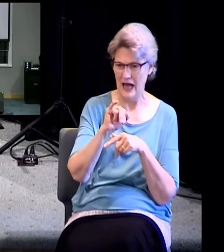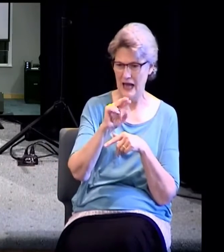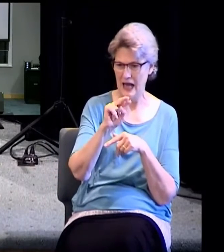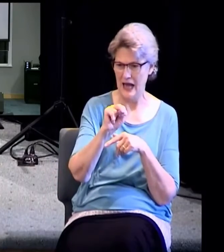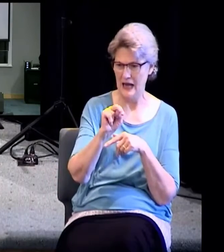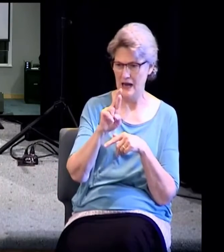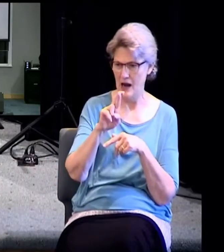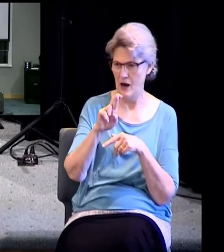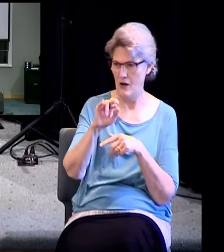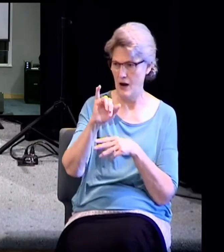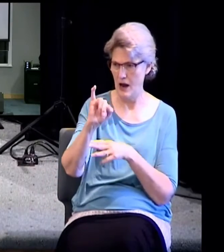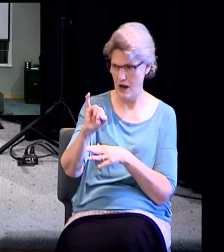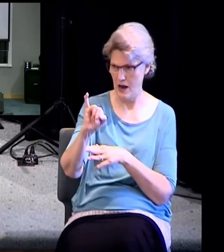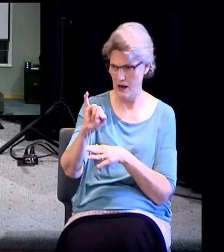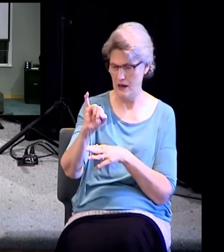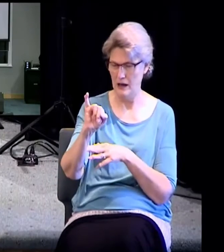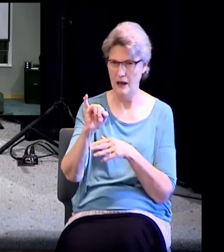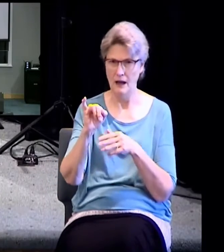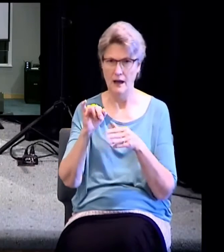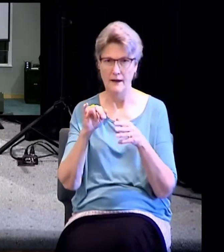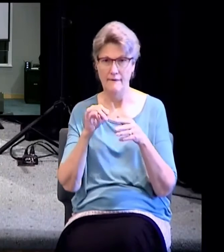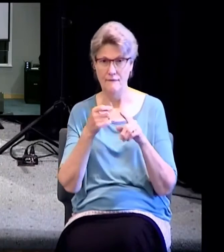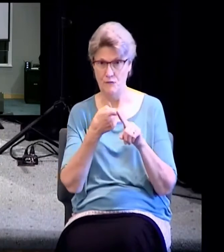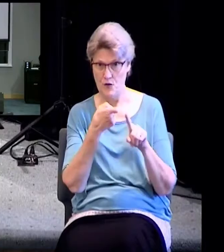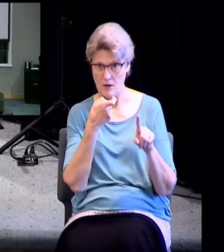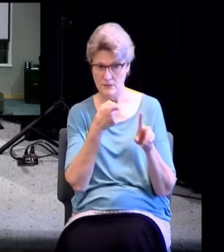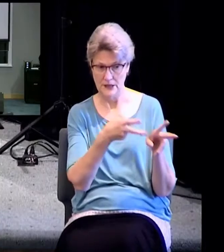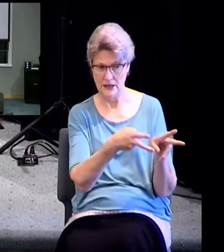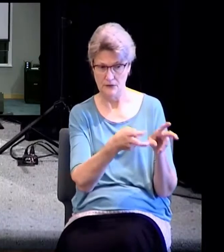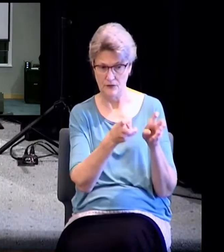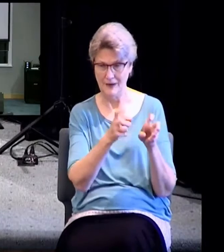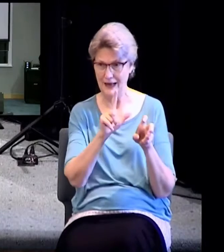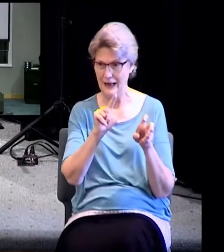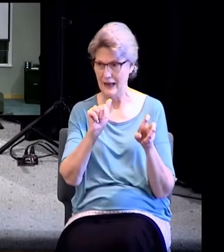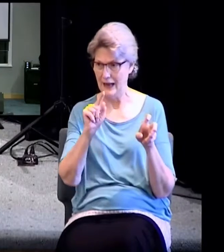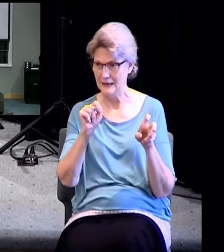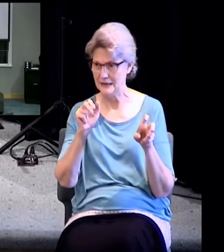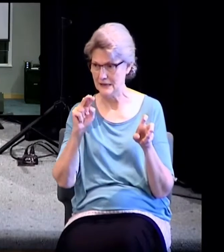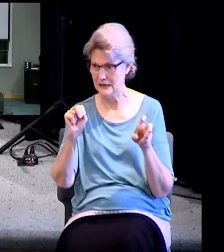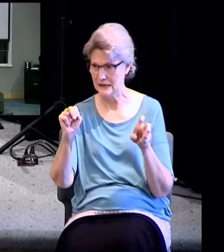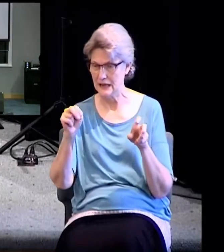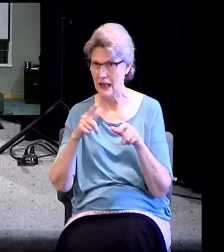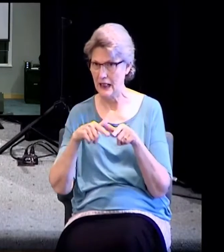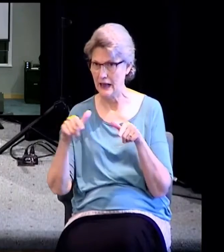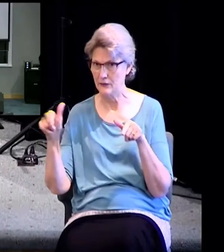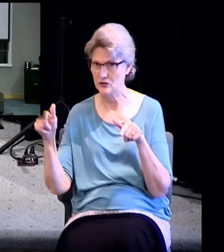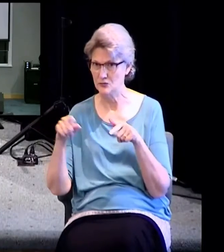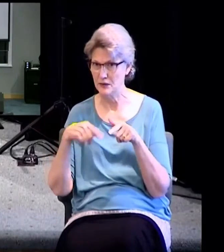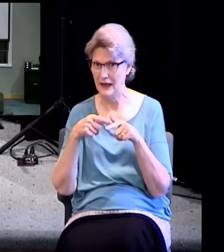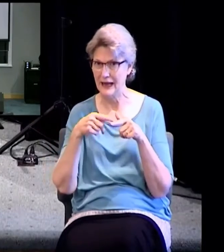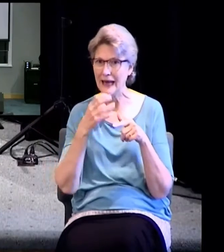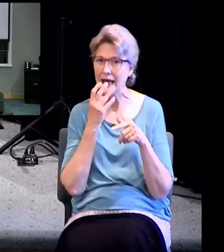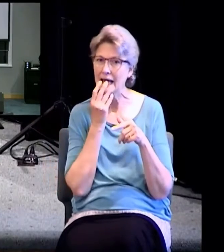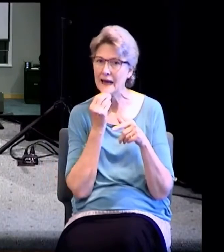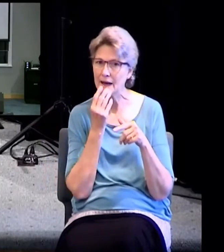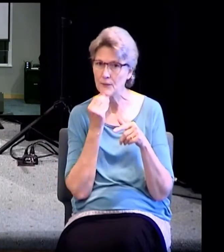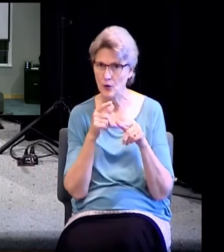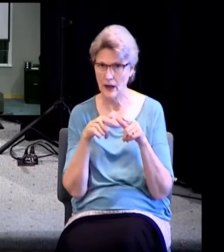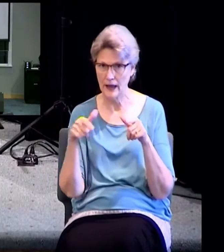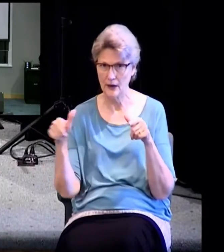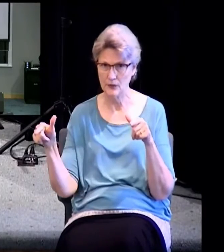acronym for the Latin. But for the Hebrew, you get the next one at the bottom. You see, that